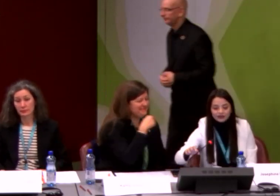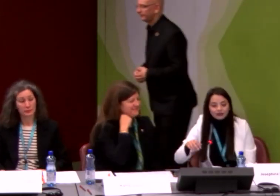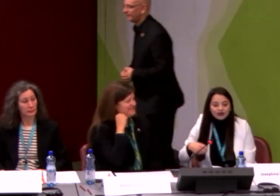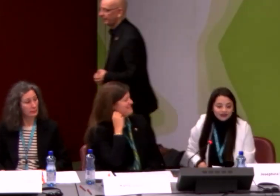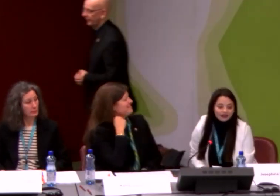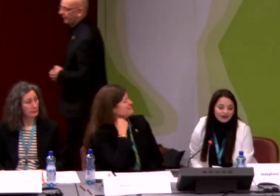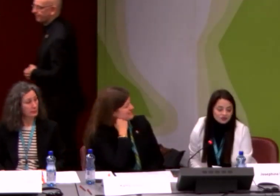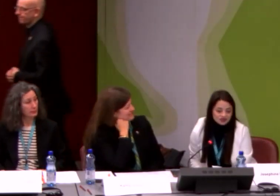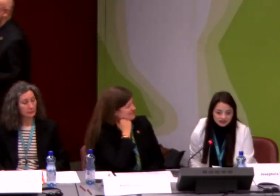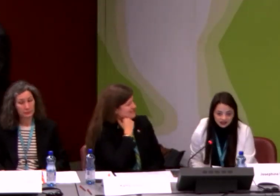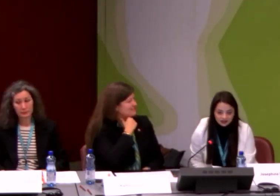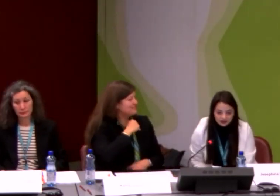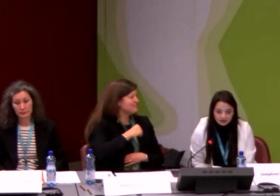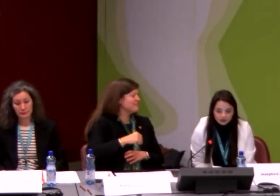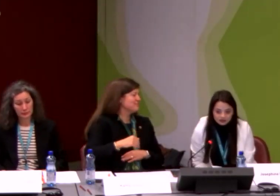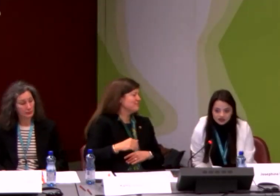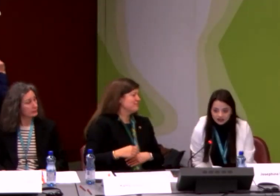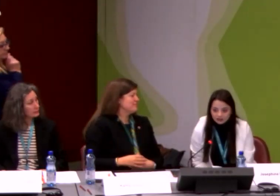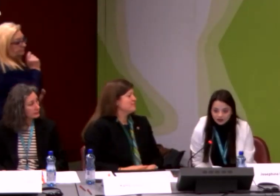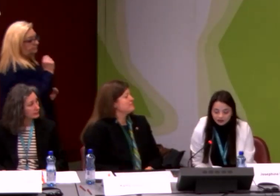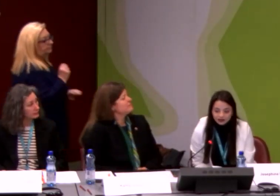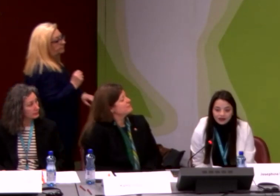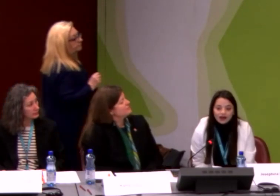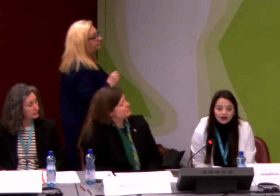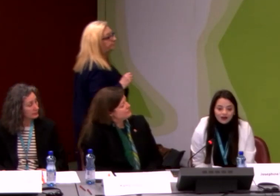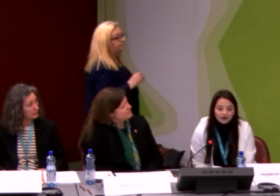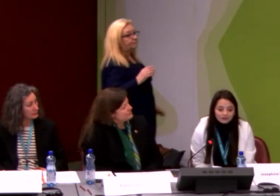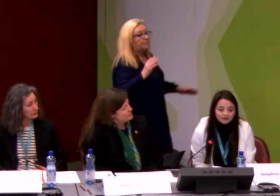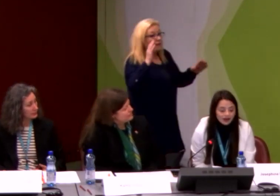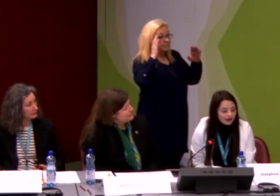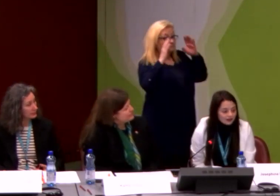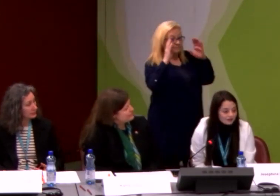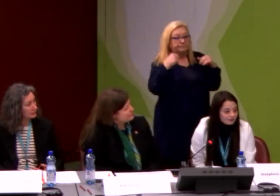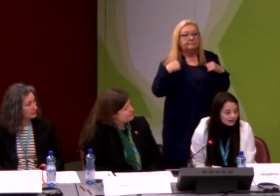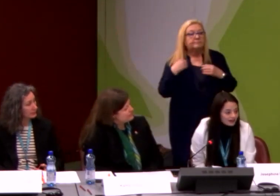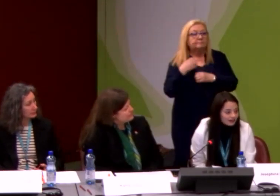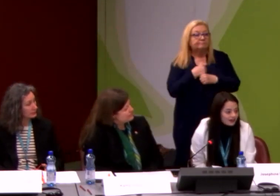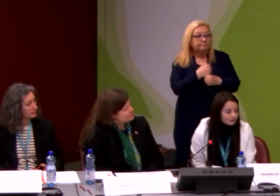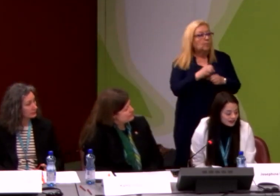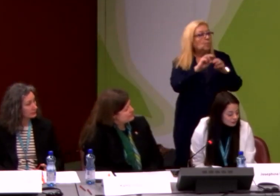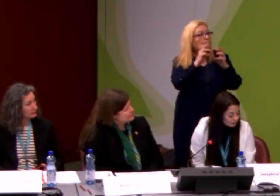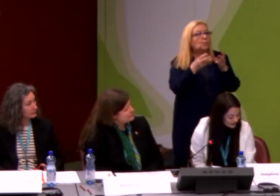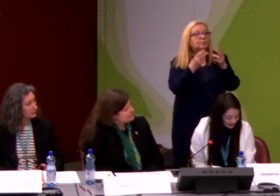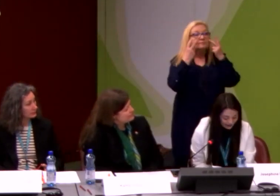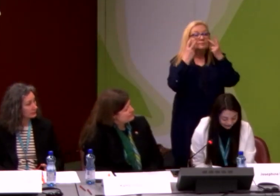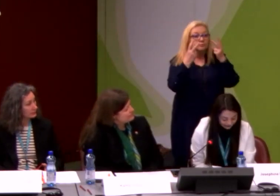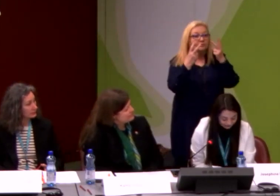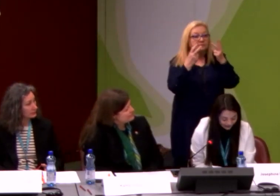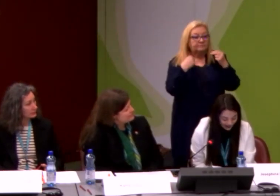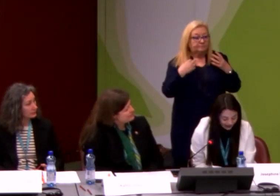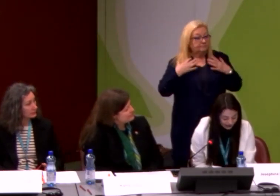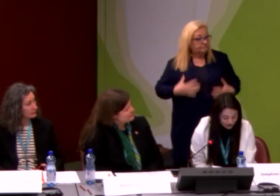Hello, everyone. I'm Josephine Haddad from World Vision Lebanon. I have black hair and I'm wearing white and